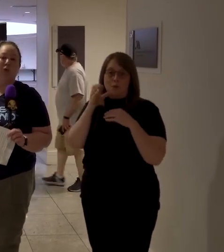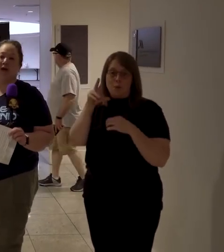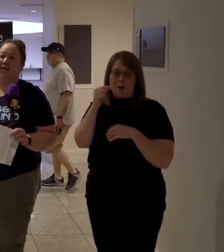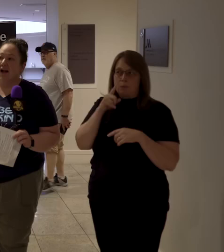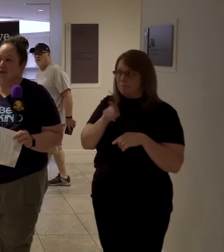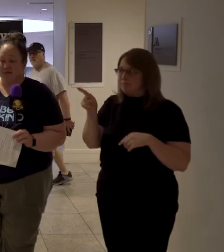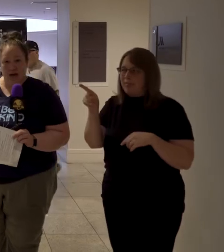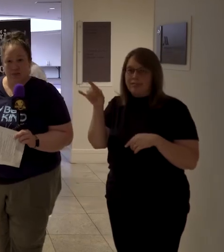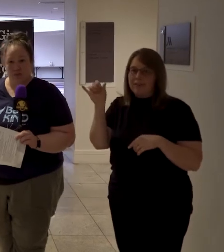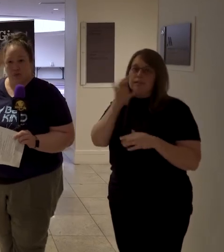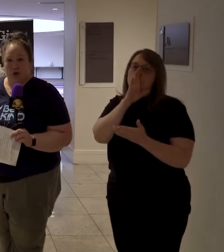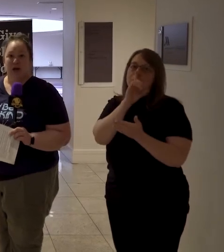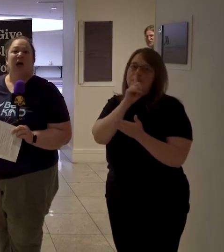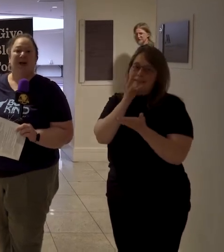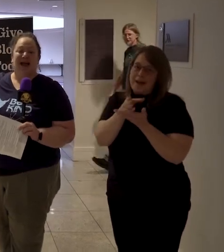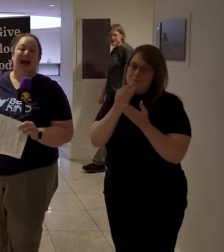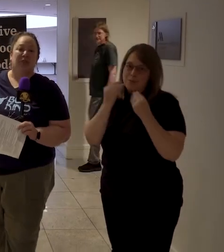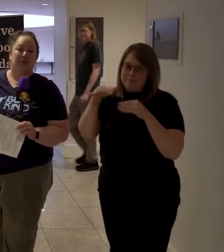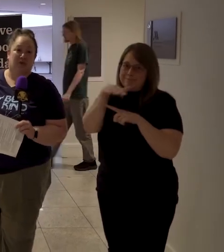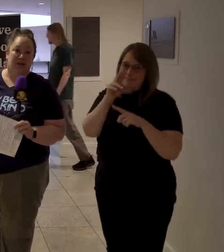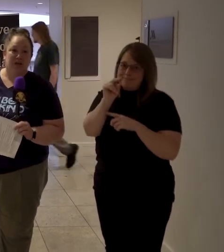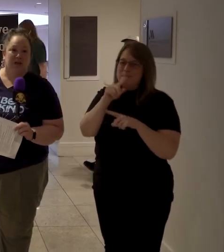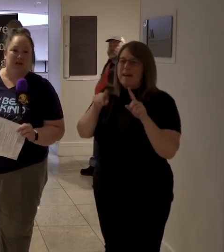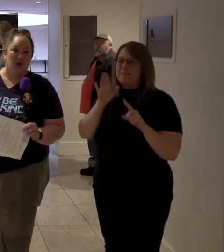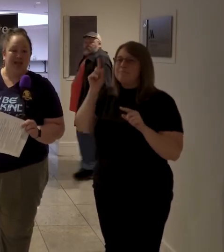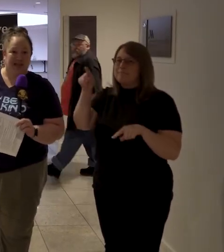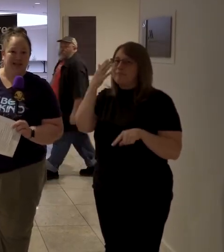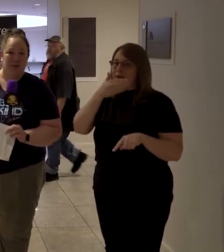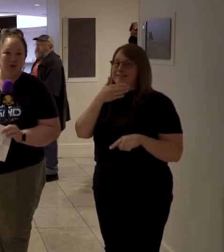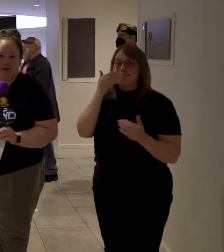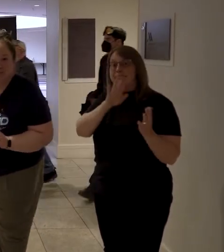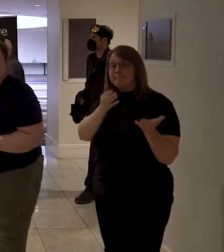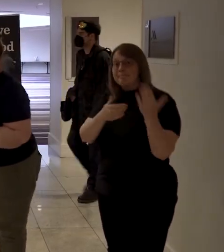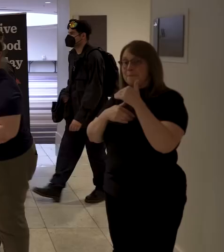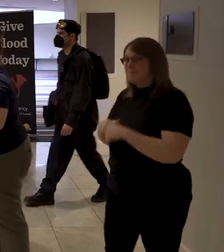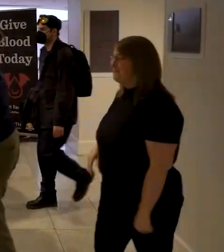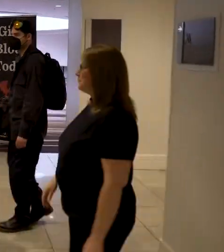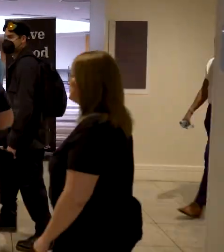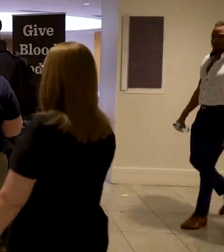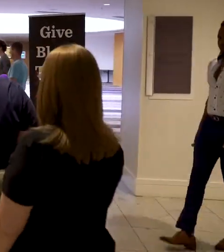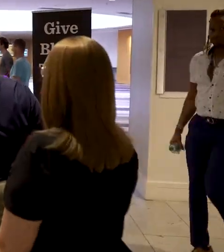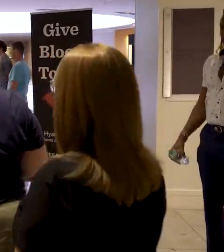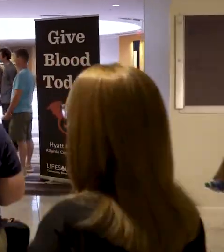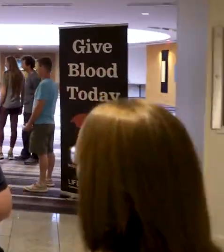go now. We're not going to stop in the food court, but head out the front. So let's keep moving.